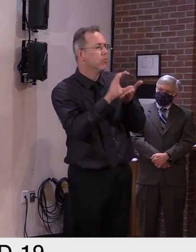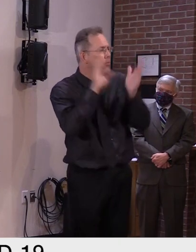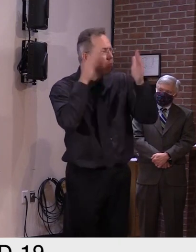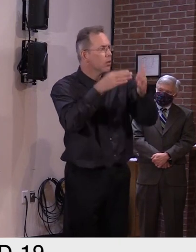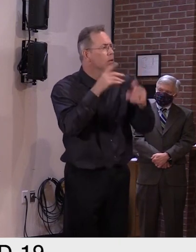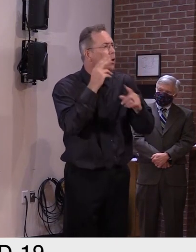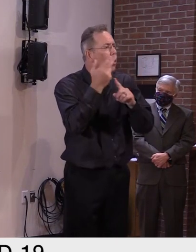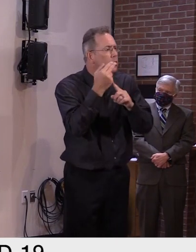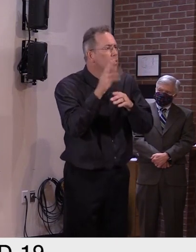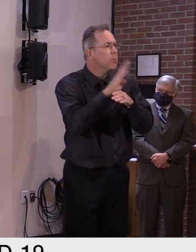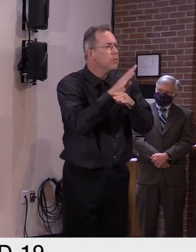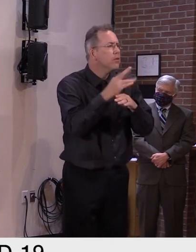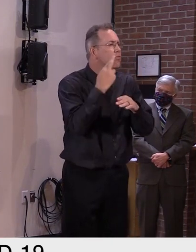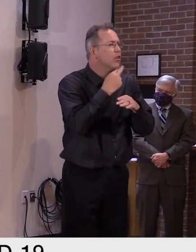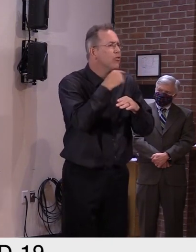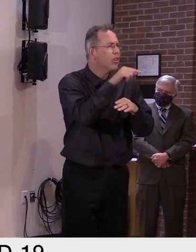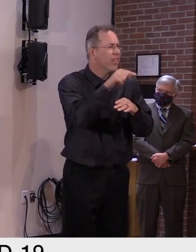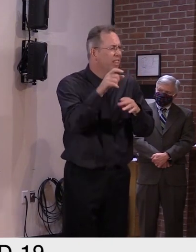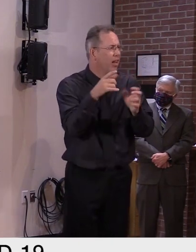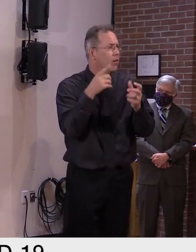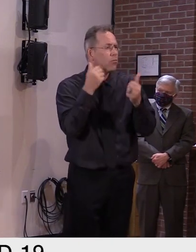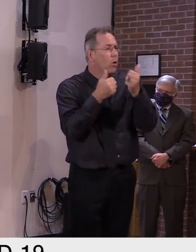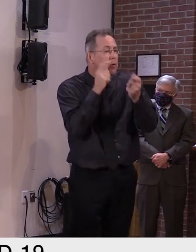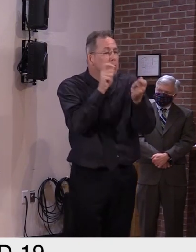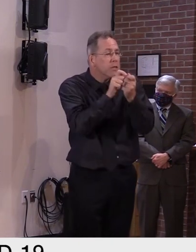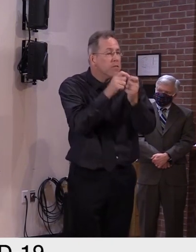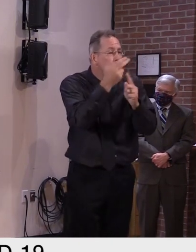let Commissioner Goldstein answer that one.